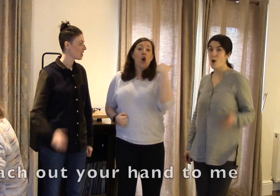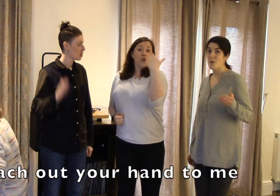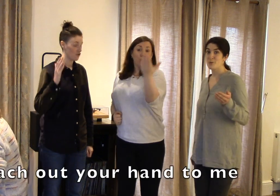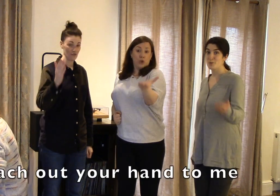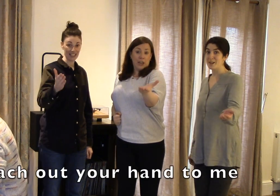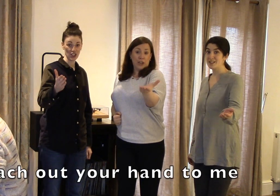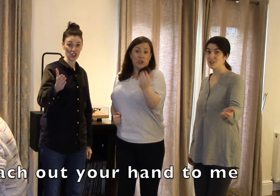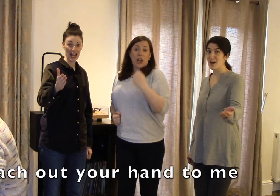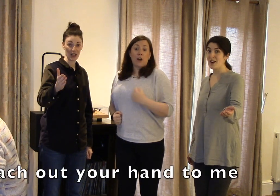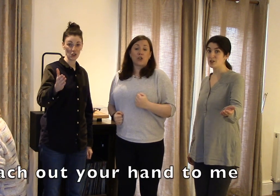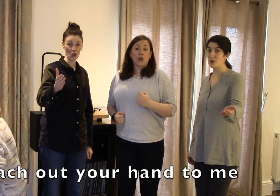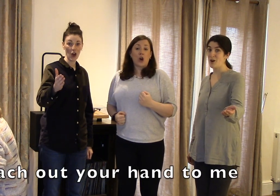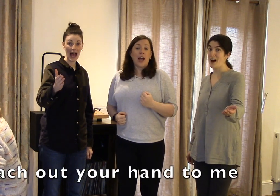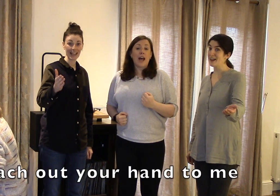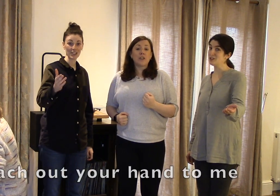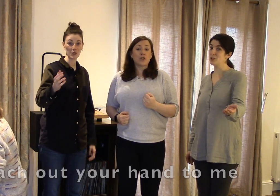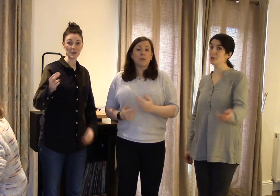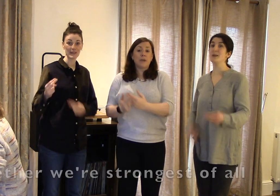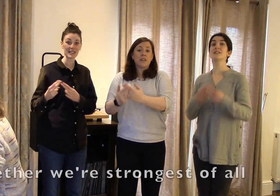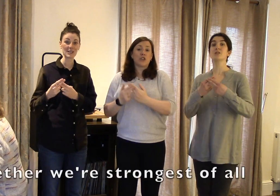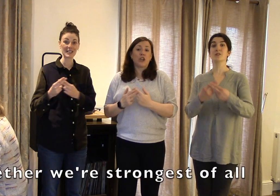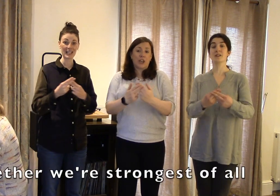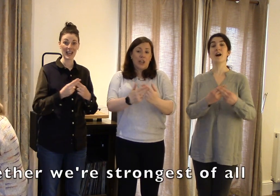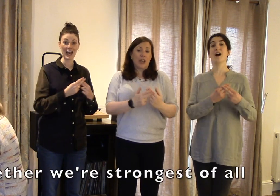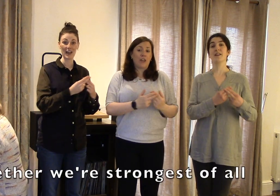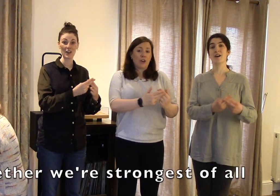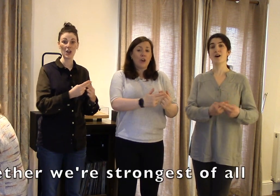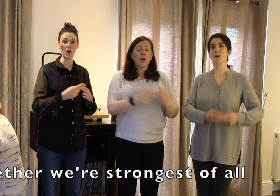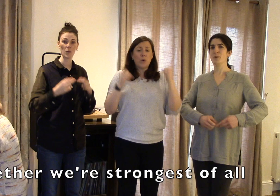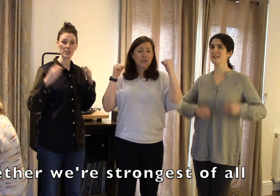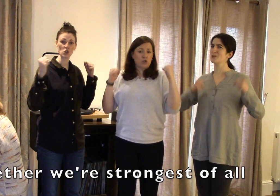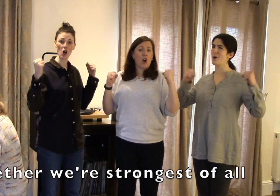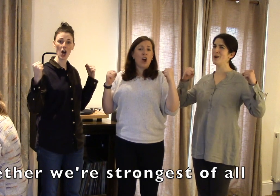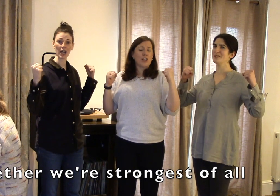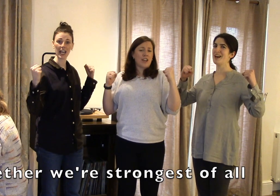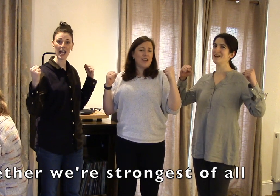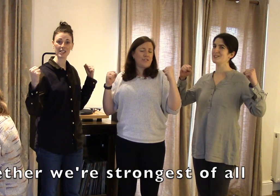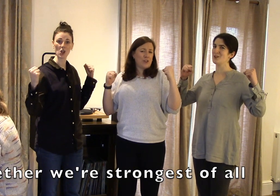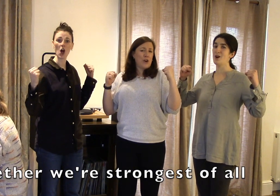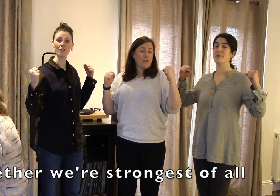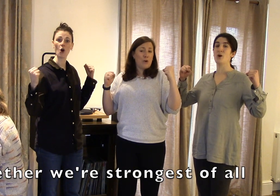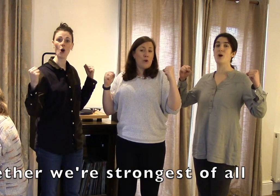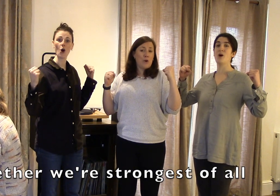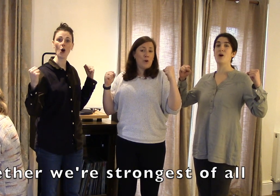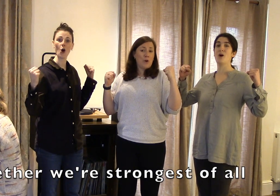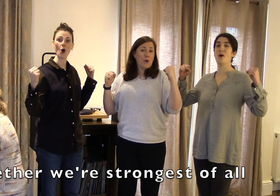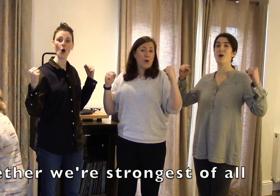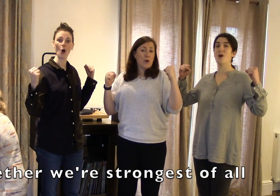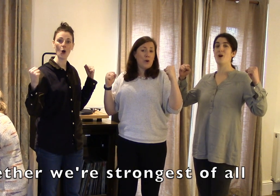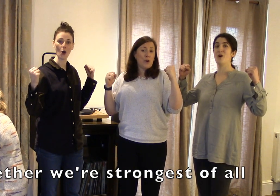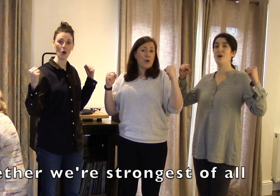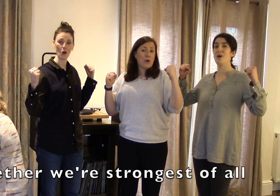all. Reach out your hand to me together, we're strongest of